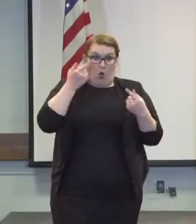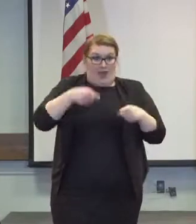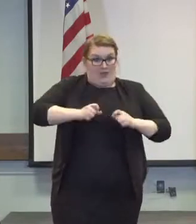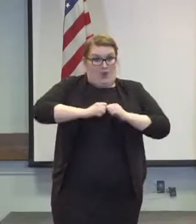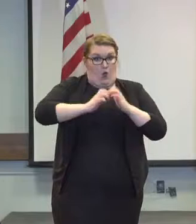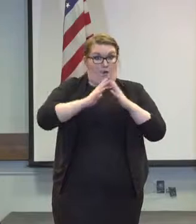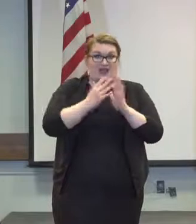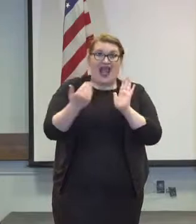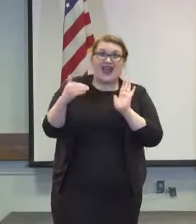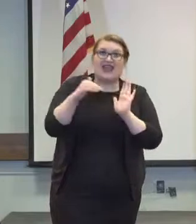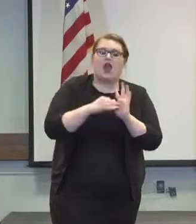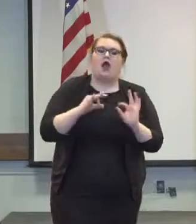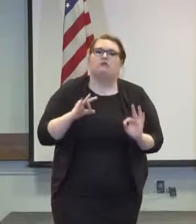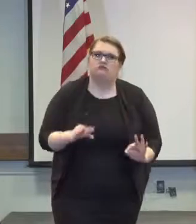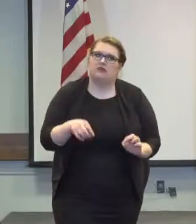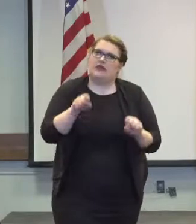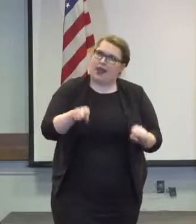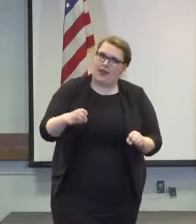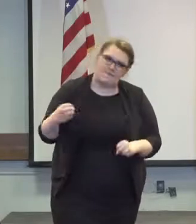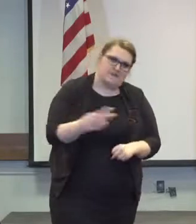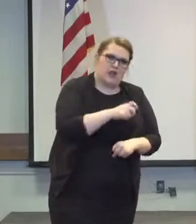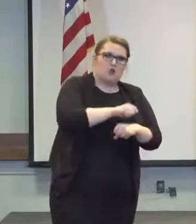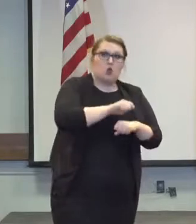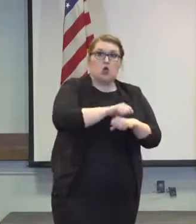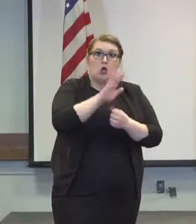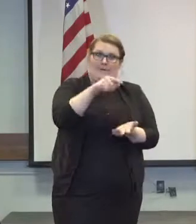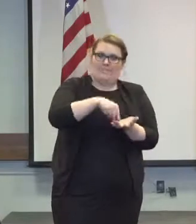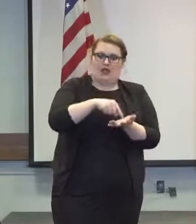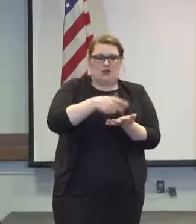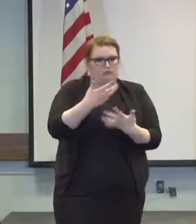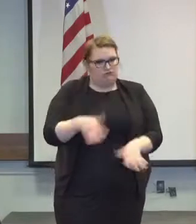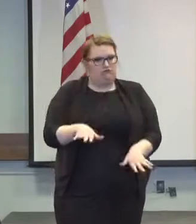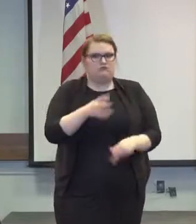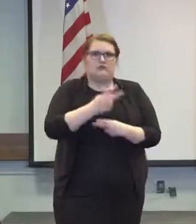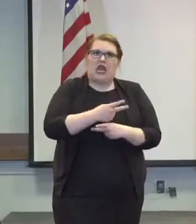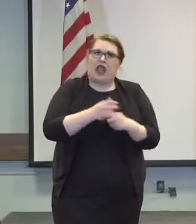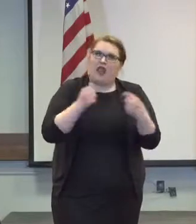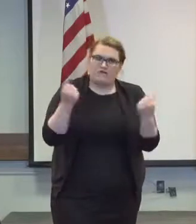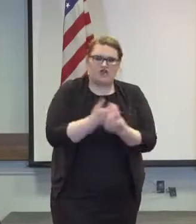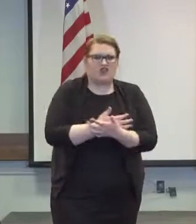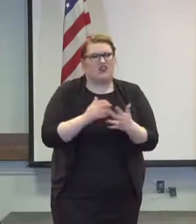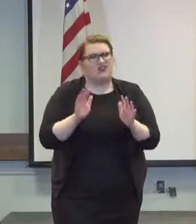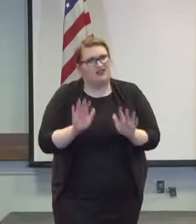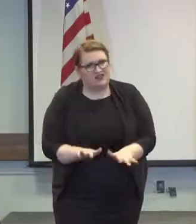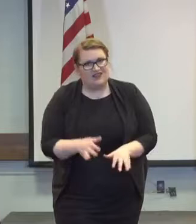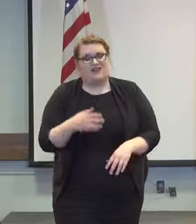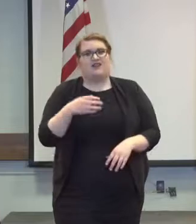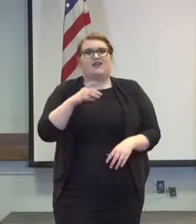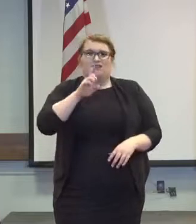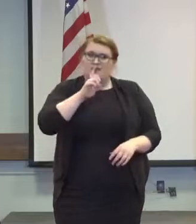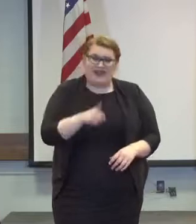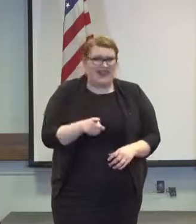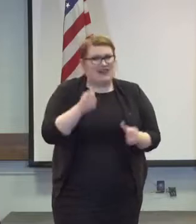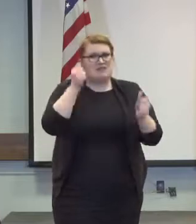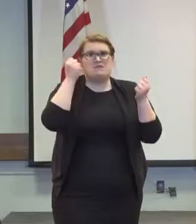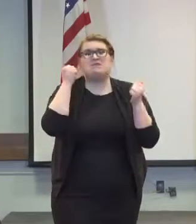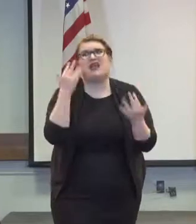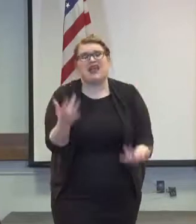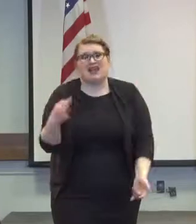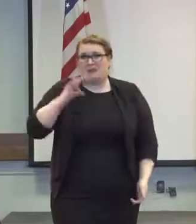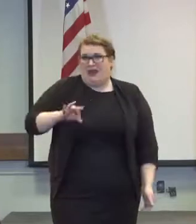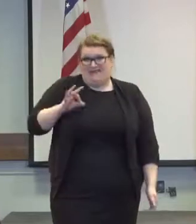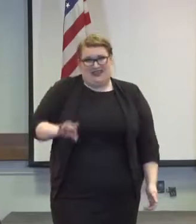You'll know that your rent is paid and your bills are being taken care of. There's every reason in the world for people to take advantage of